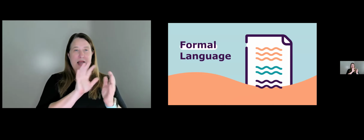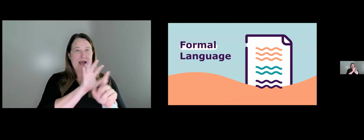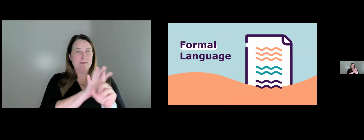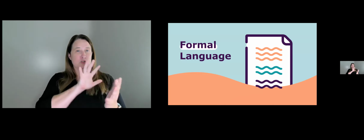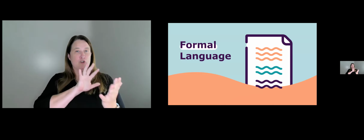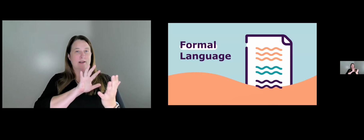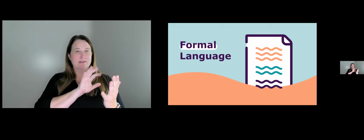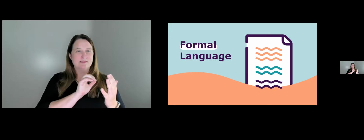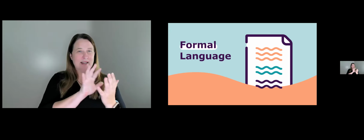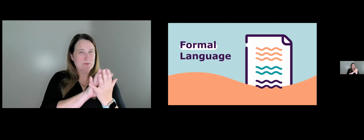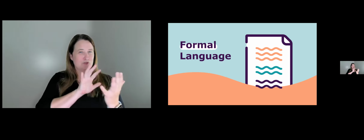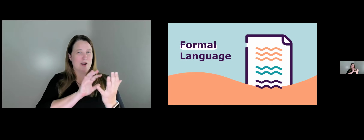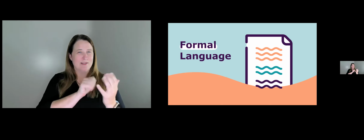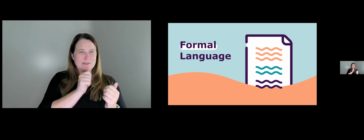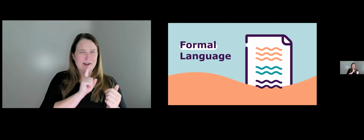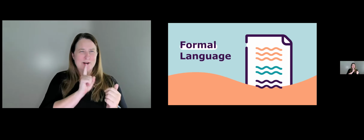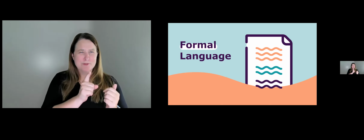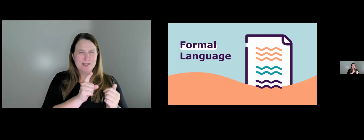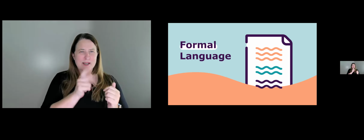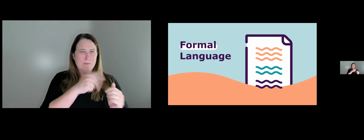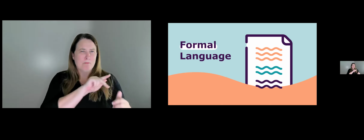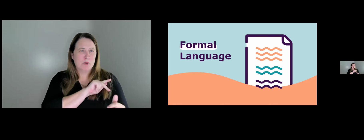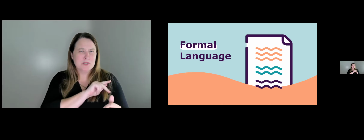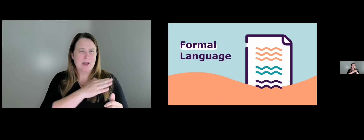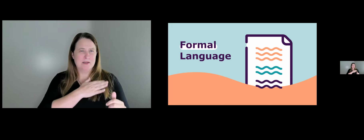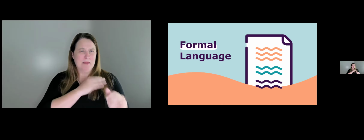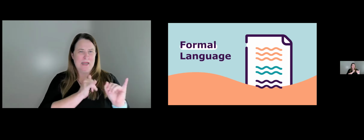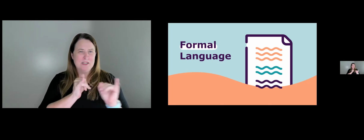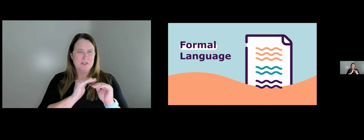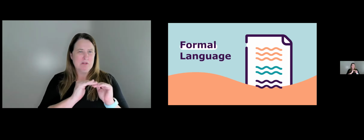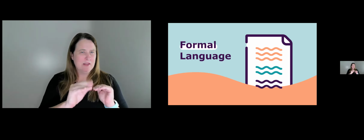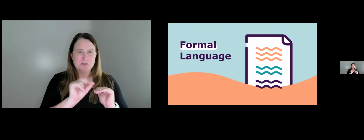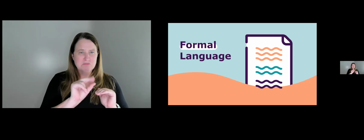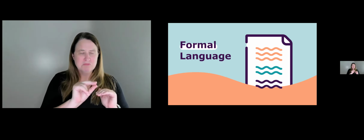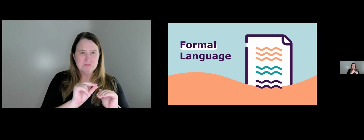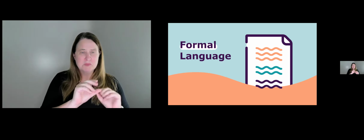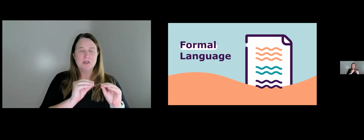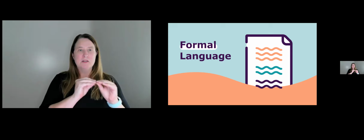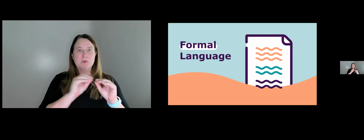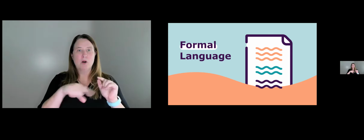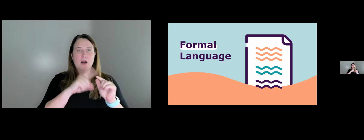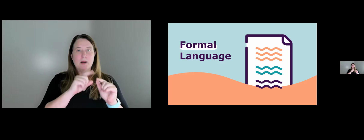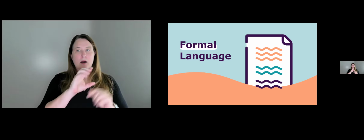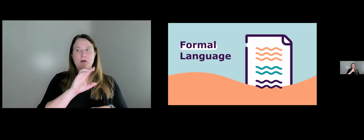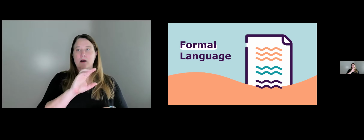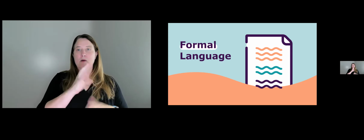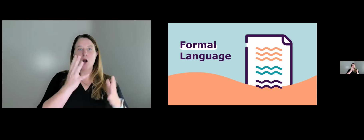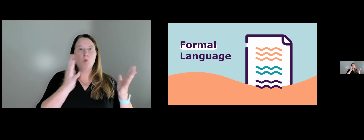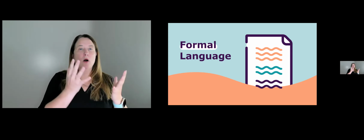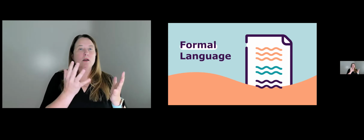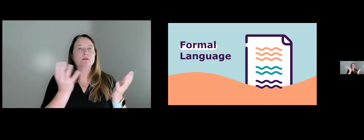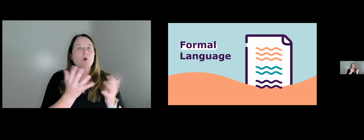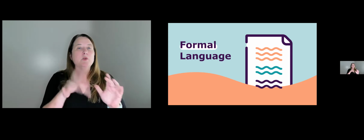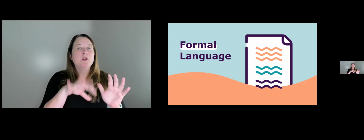characteristics that are really more abstract, not necessarily very personal or on an individual